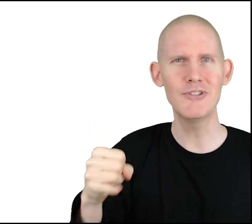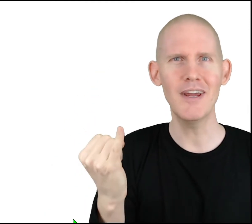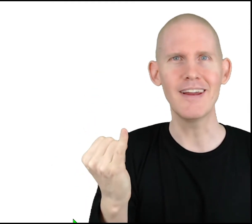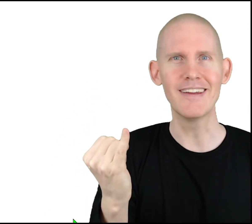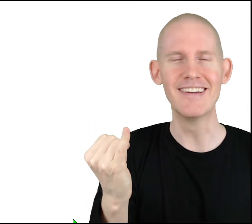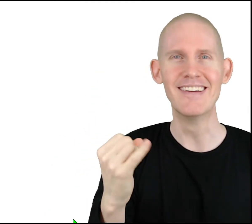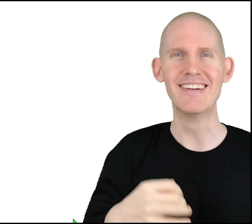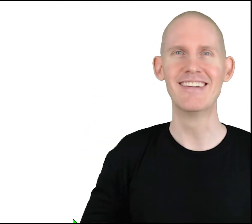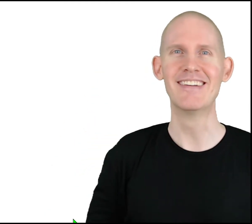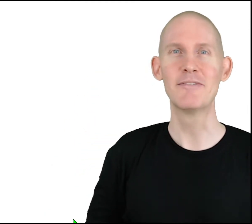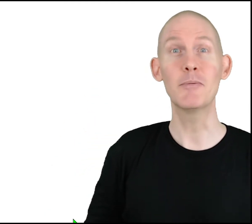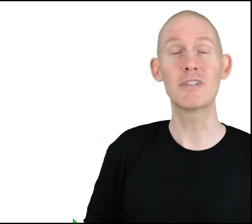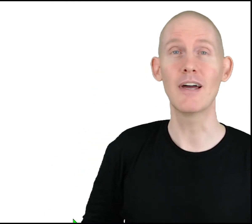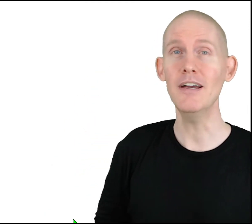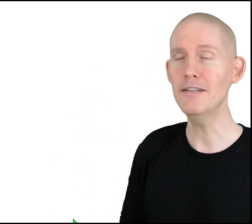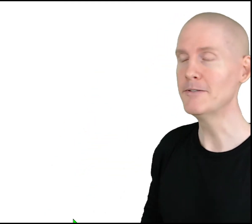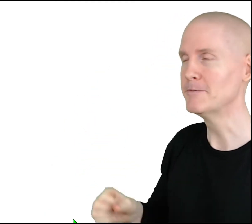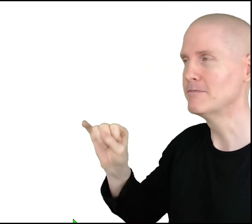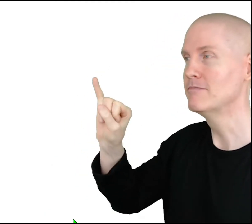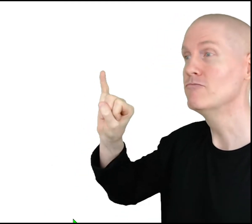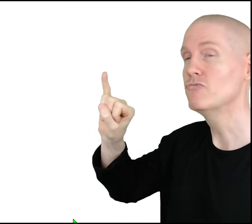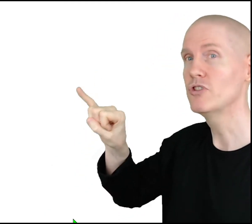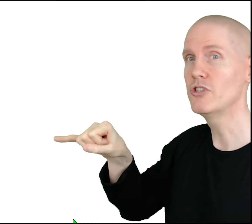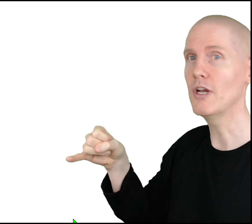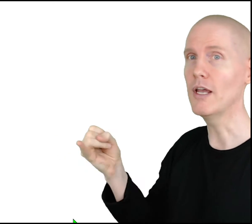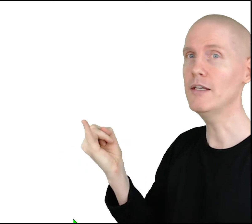J. From the side, J.